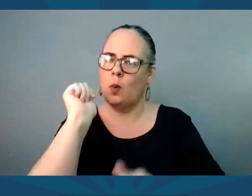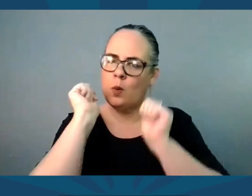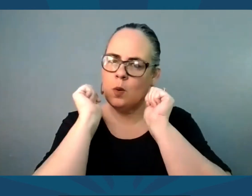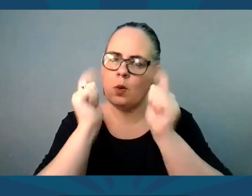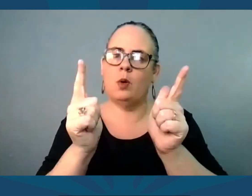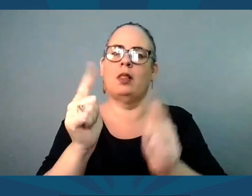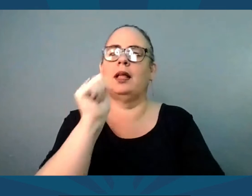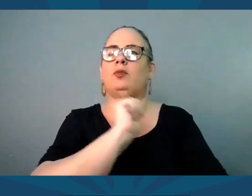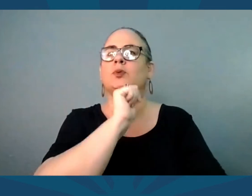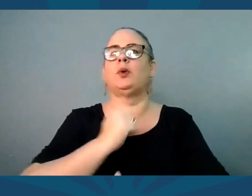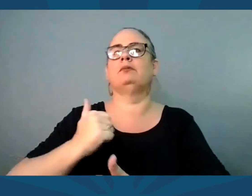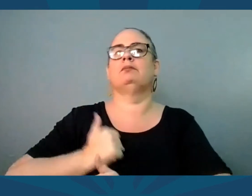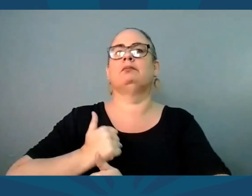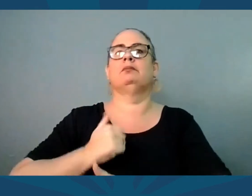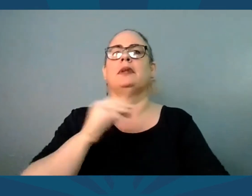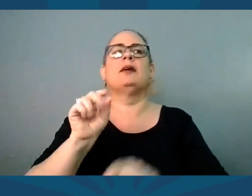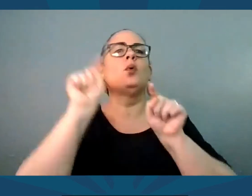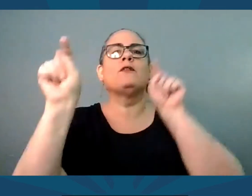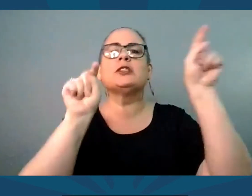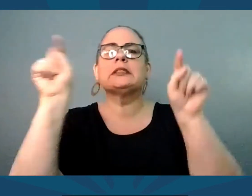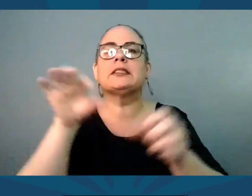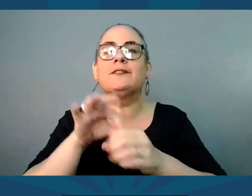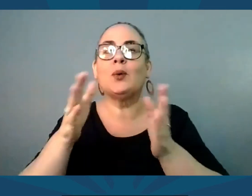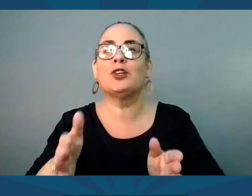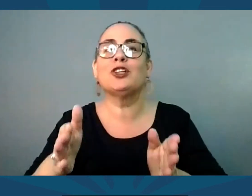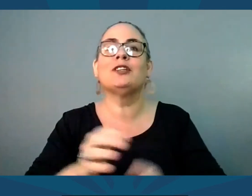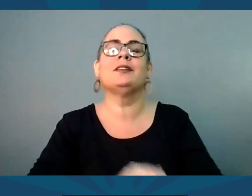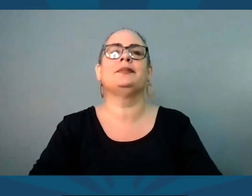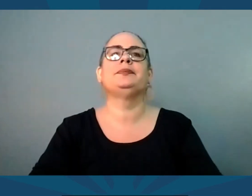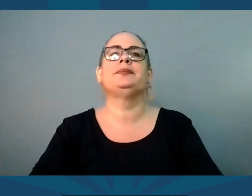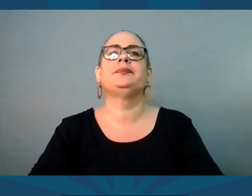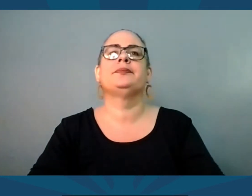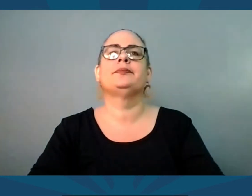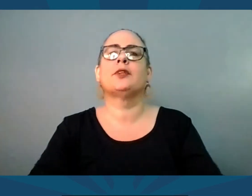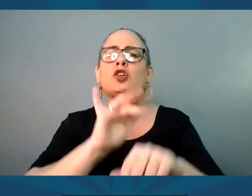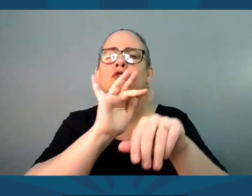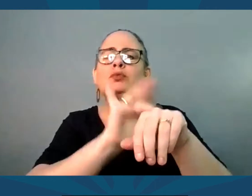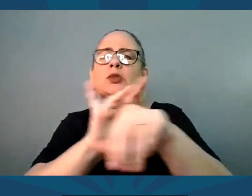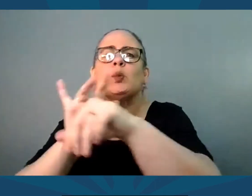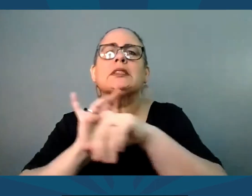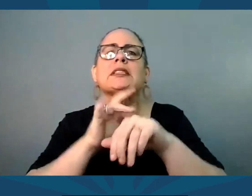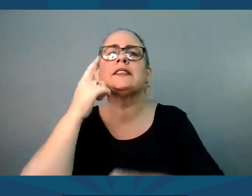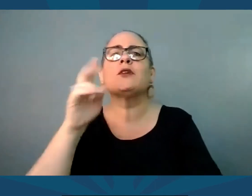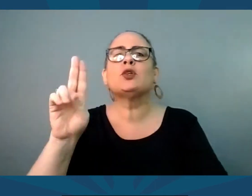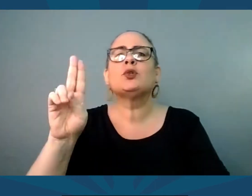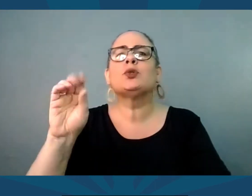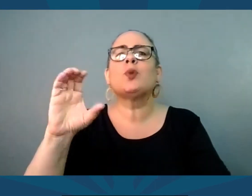home states. This guide has been mailed to every Arizona military and overseas voter.